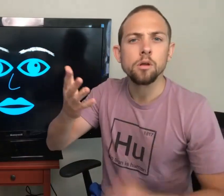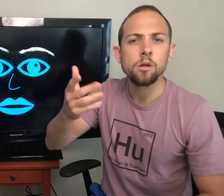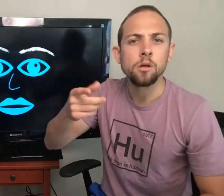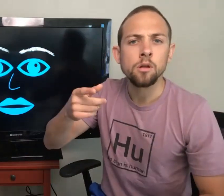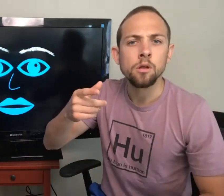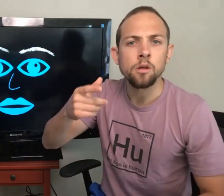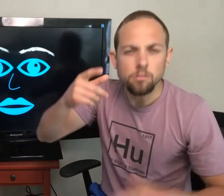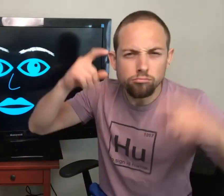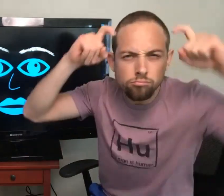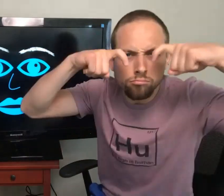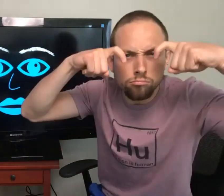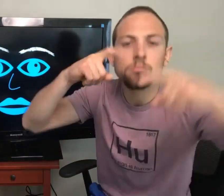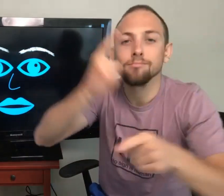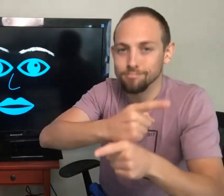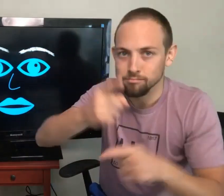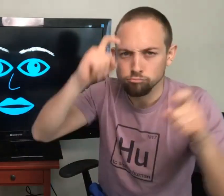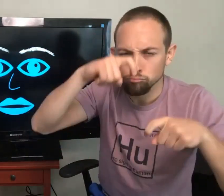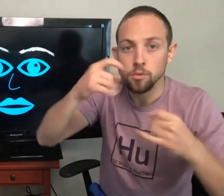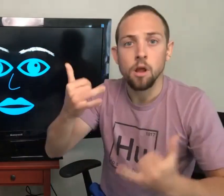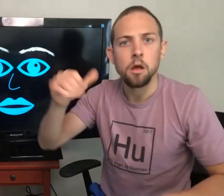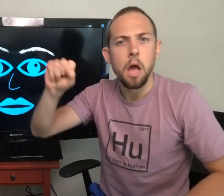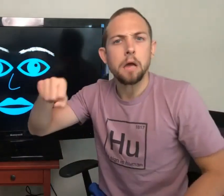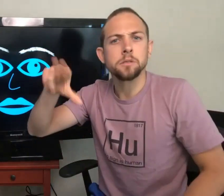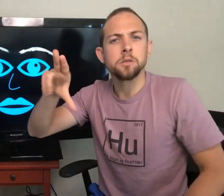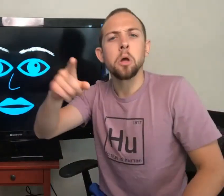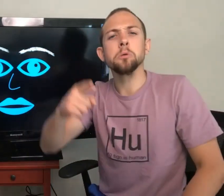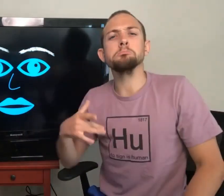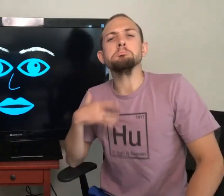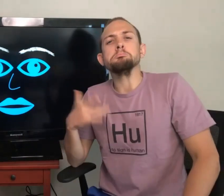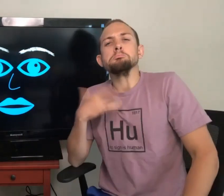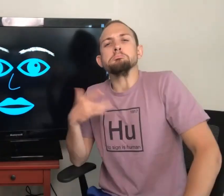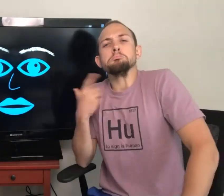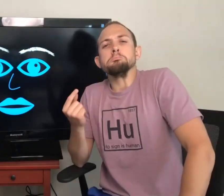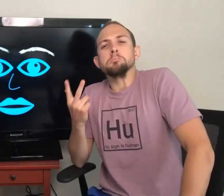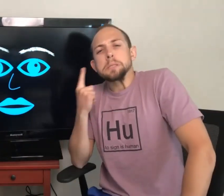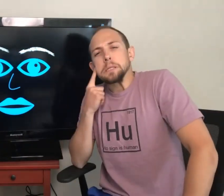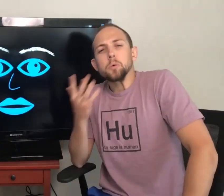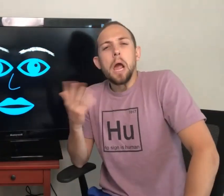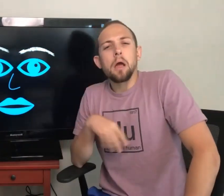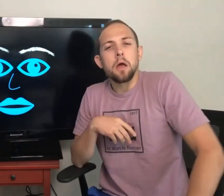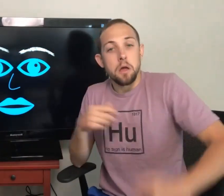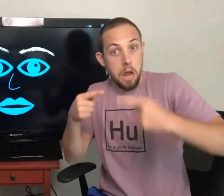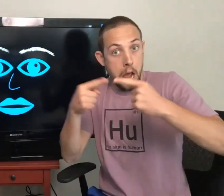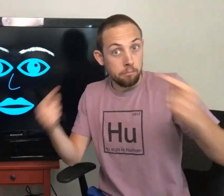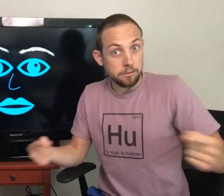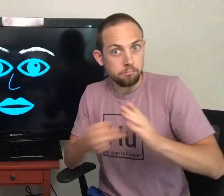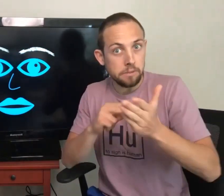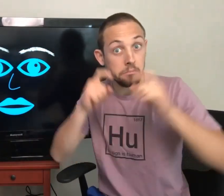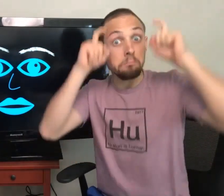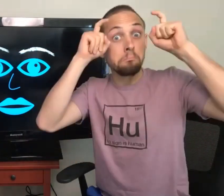at, where did our eyebrows have to be to signify the question? Correct, they have to be down and a little furrowed. Where do you think your eyebrows need to